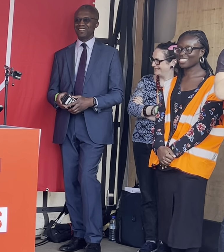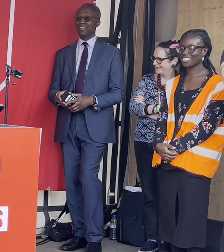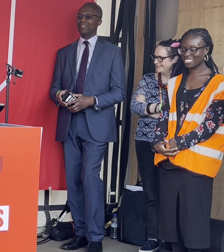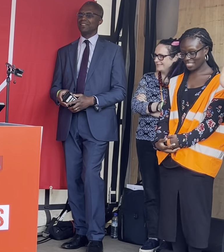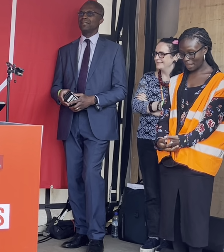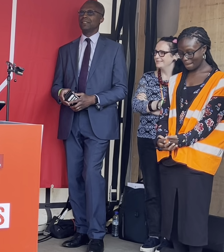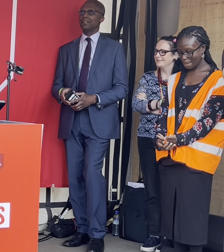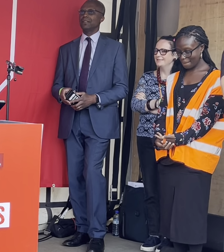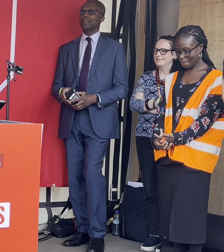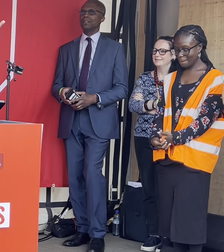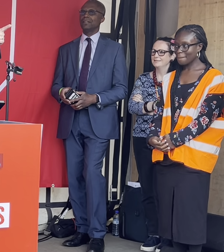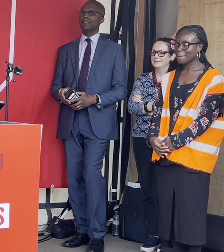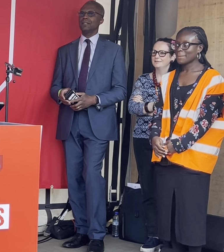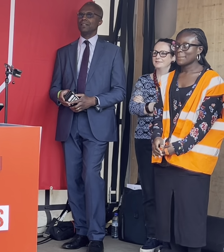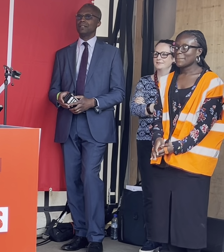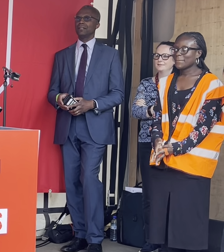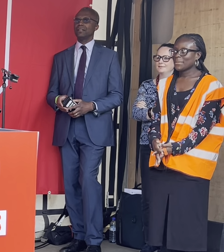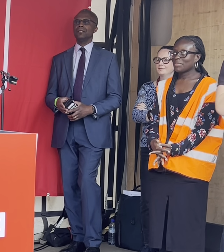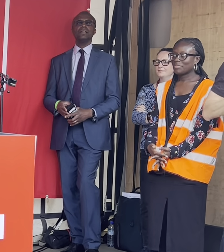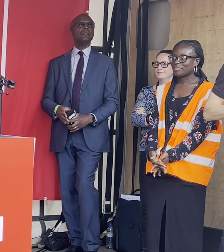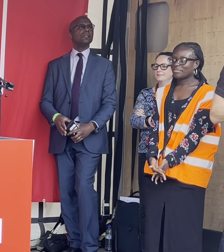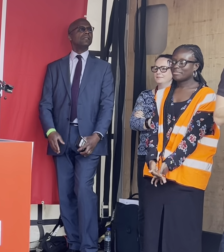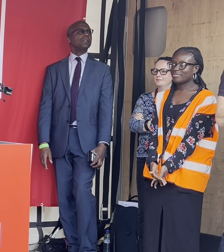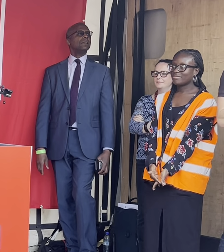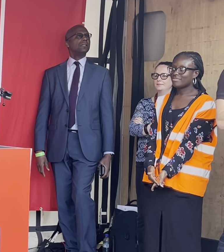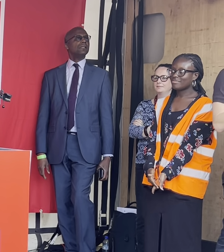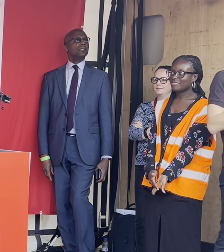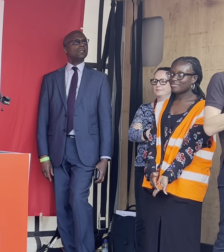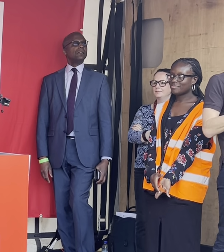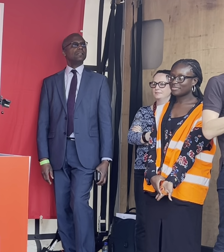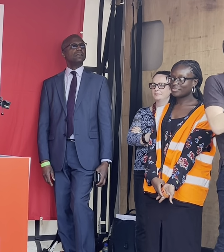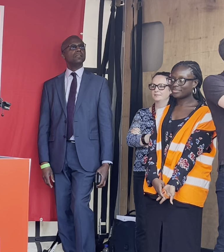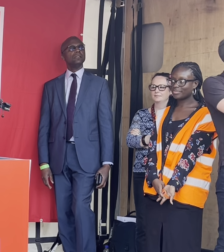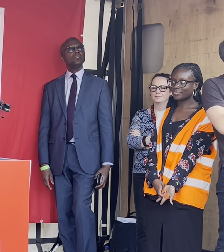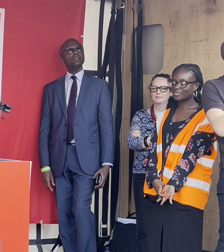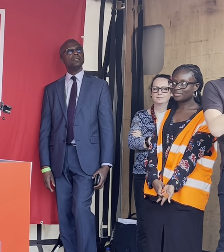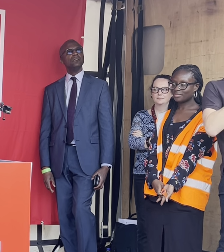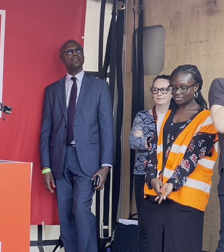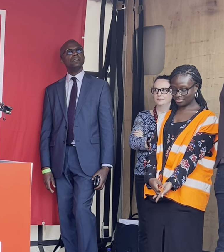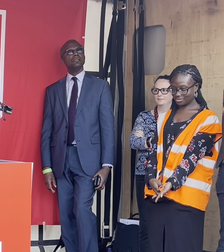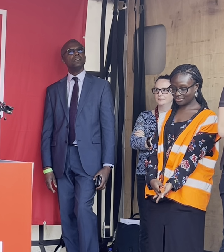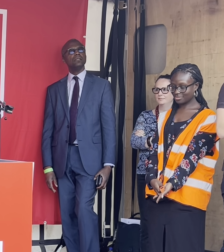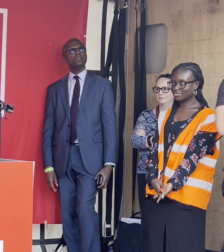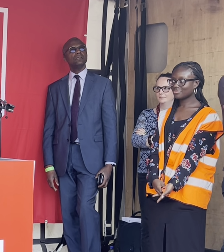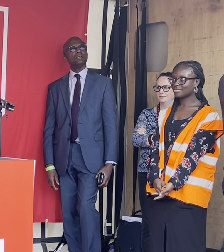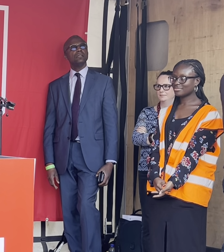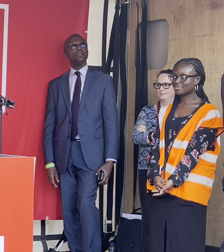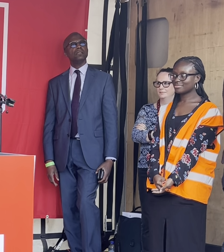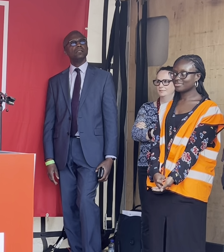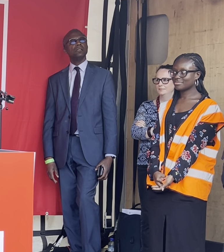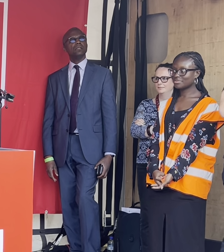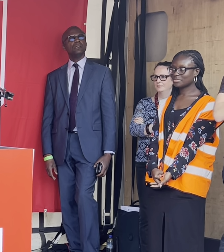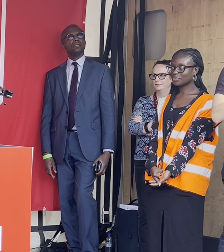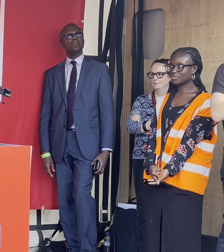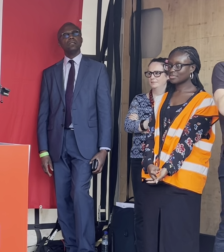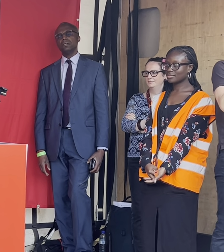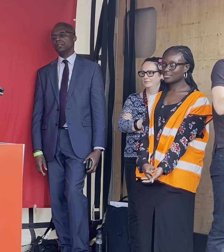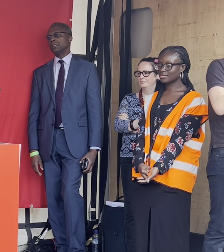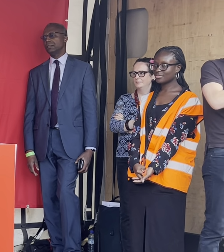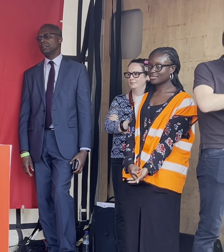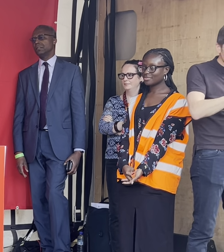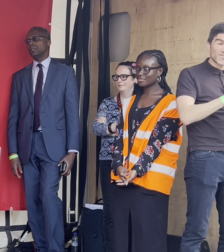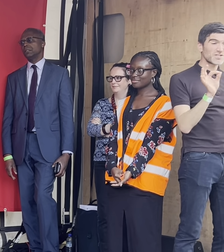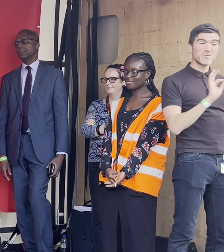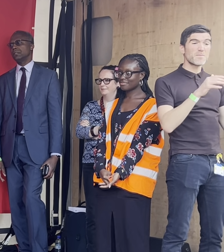courts, whether it's the police, whether it's the bailiffs, whether it's the journalists, the commentators, no matter who